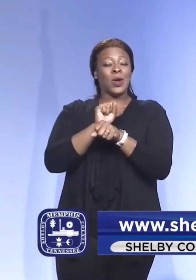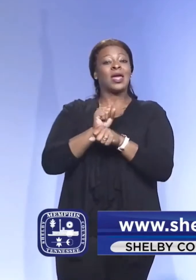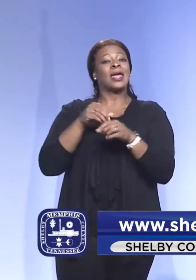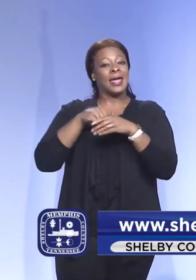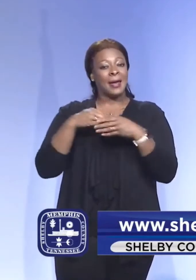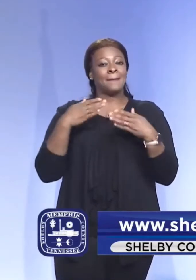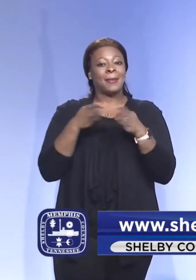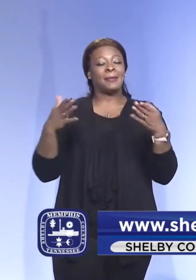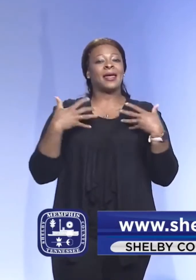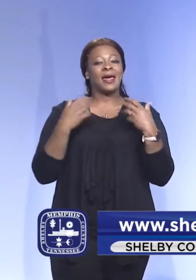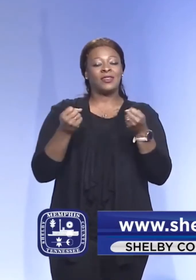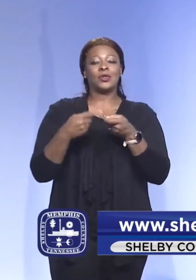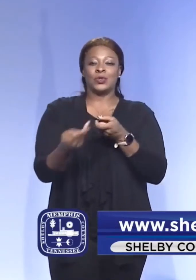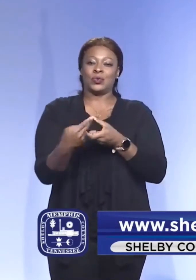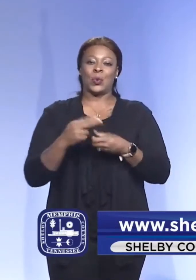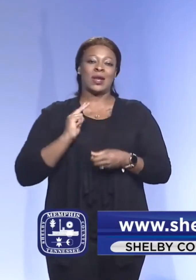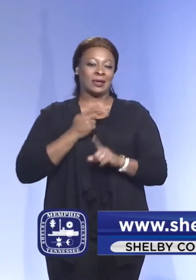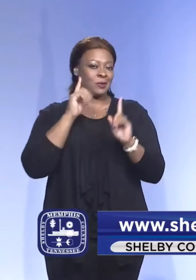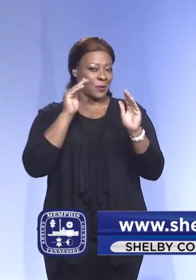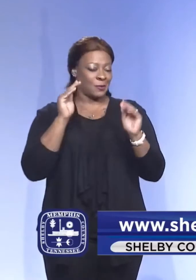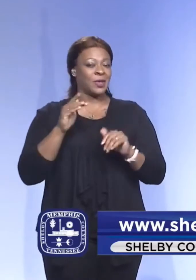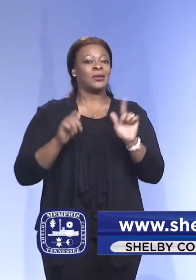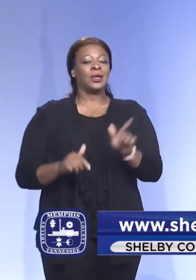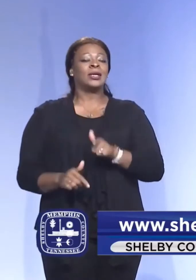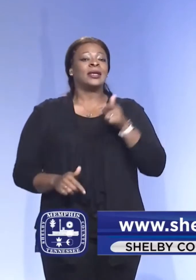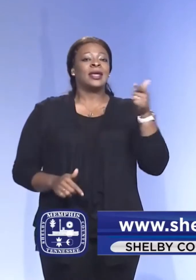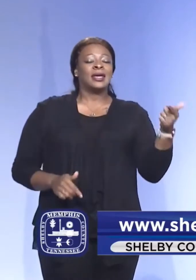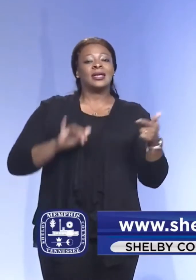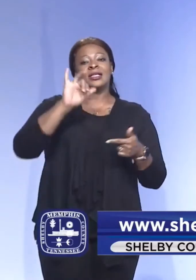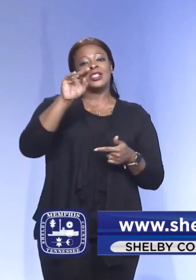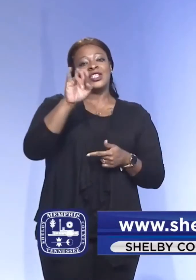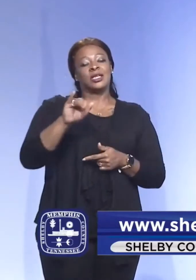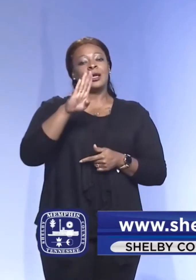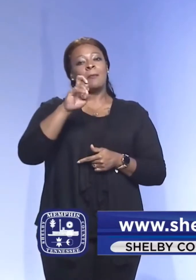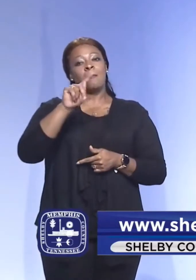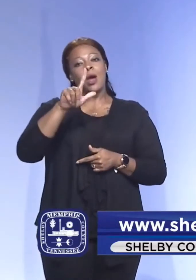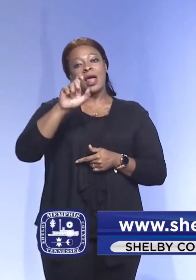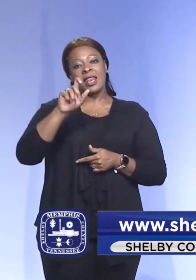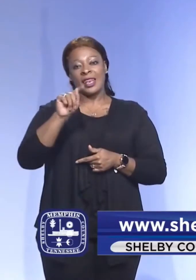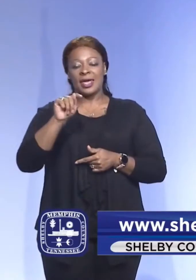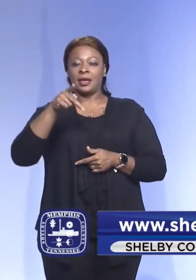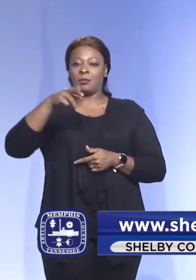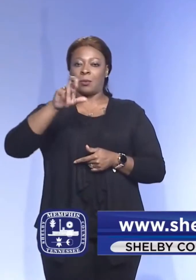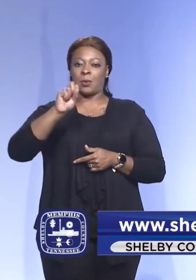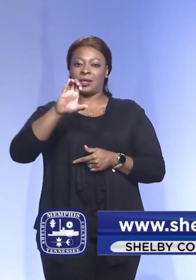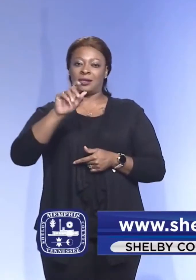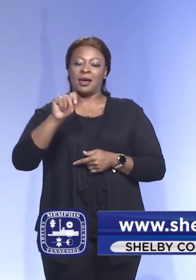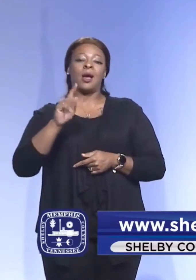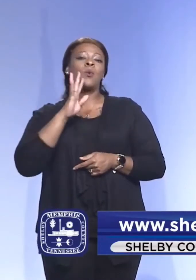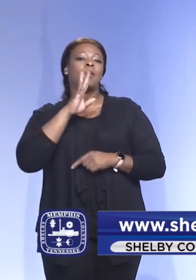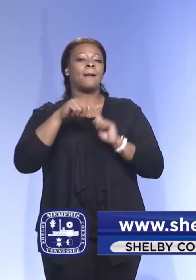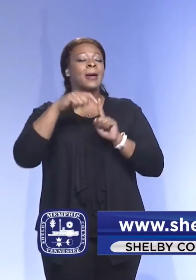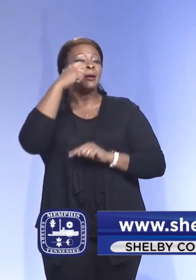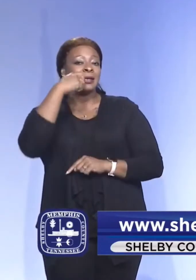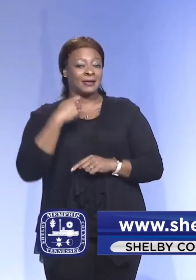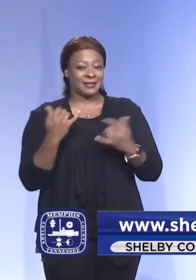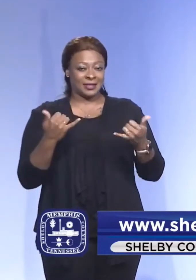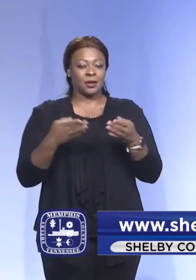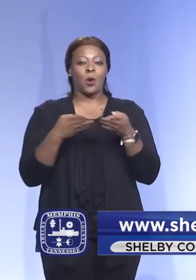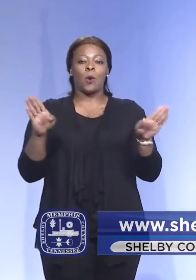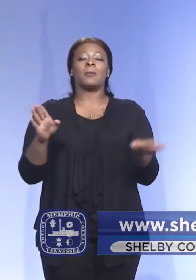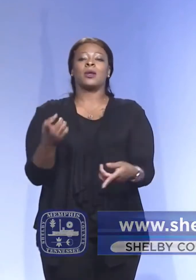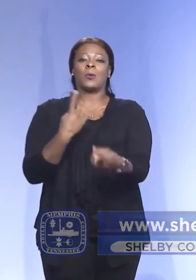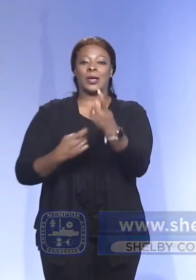and potentially join us. I'm going to turn it over to Jenny Bartlett-Prescott. We want to talk a lot about testing today and then open it up